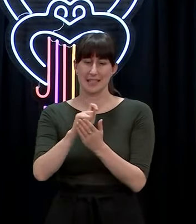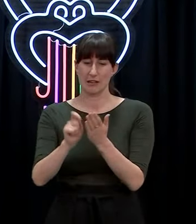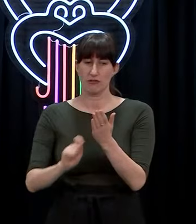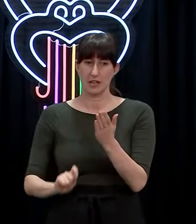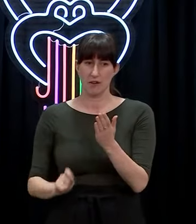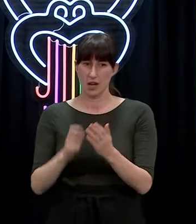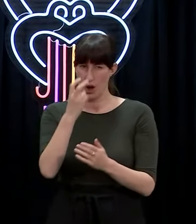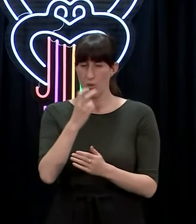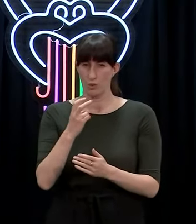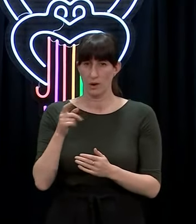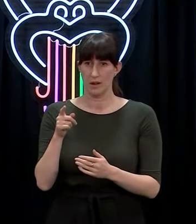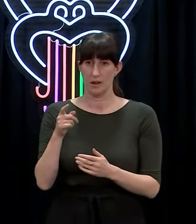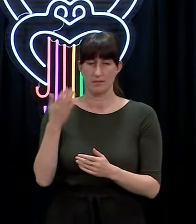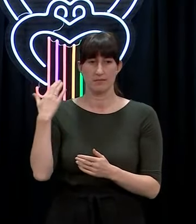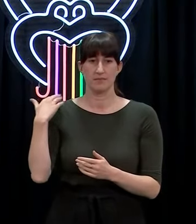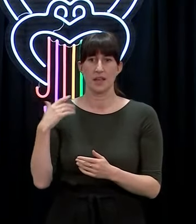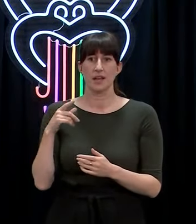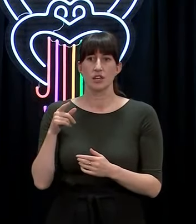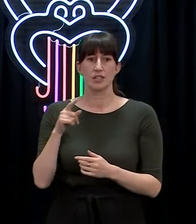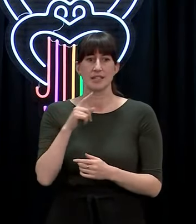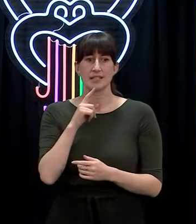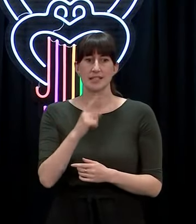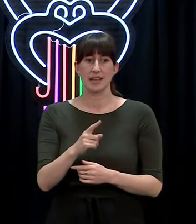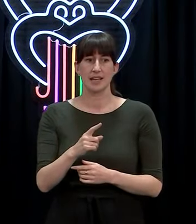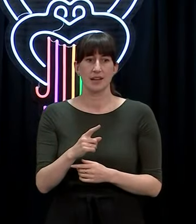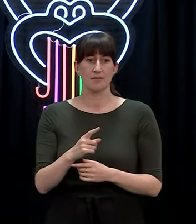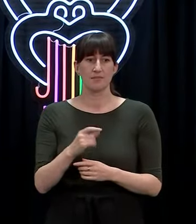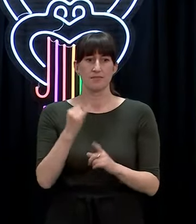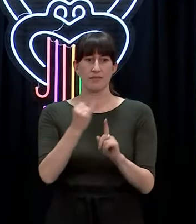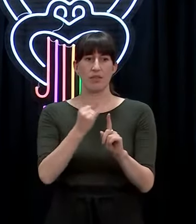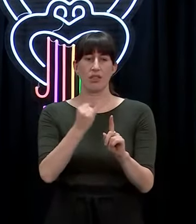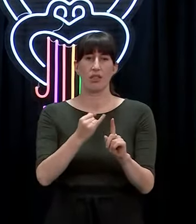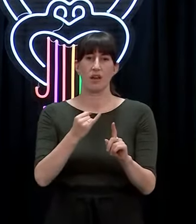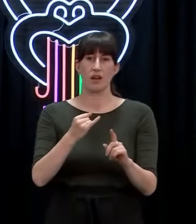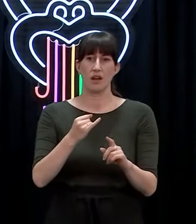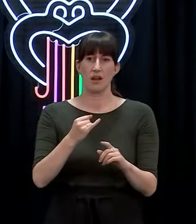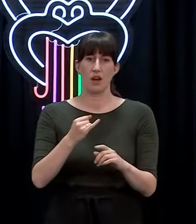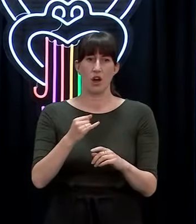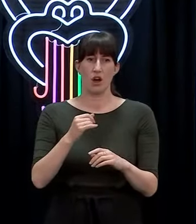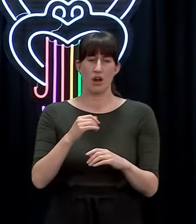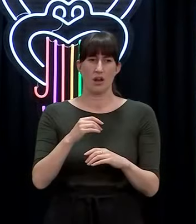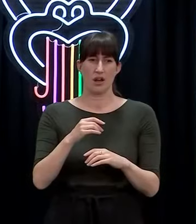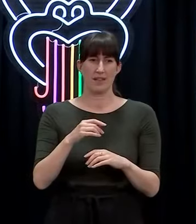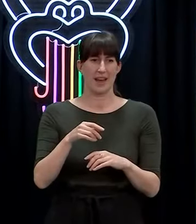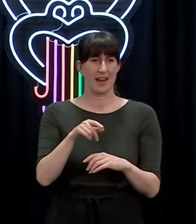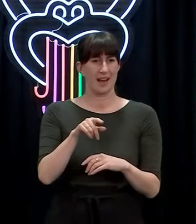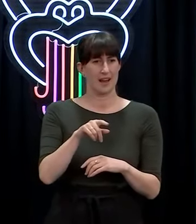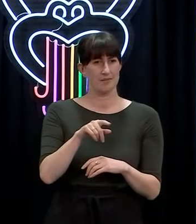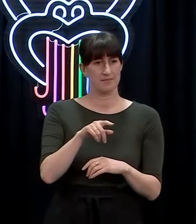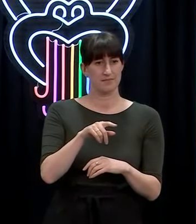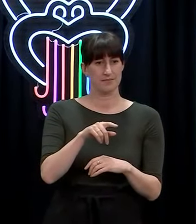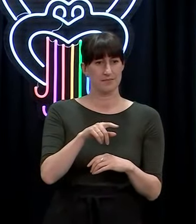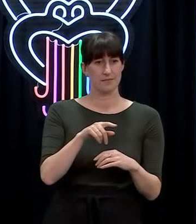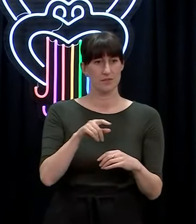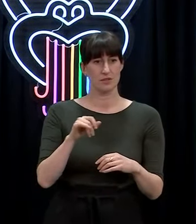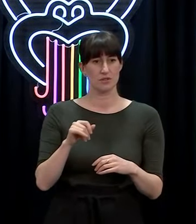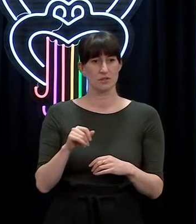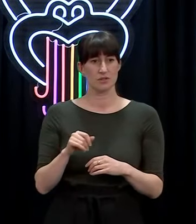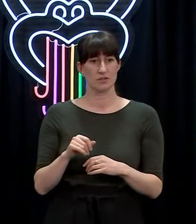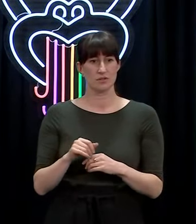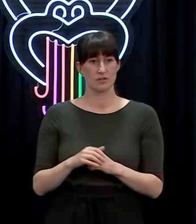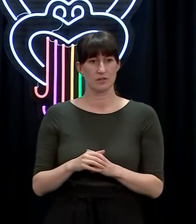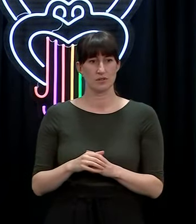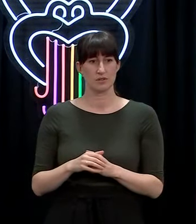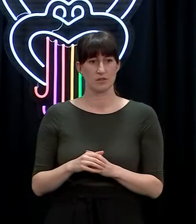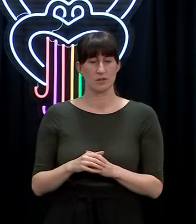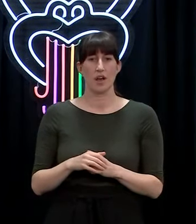completely unacceptable for the leader of the National Party. Do you agree with her on that? I noticed that Judith Collins on Radio New Zealand said this